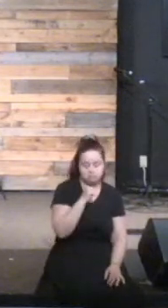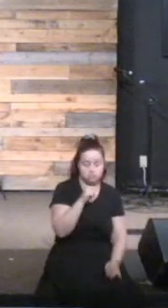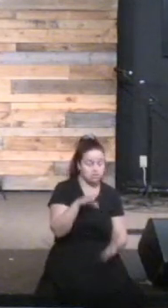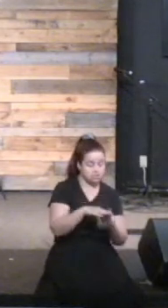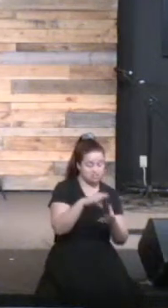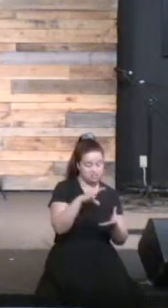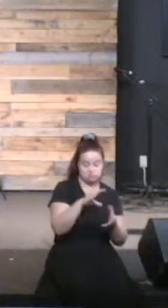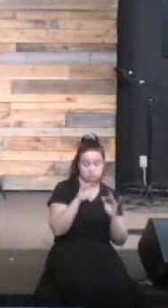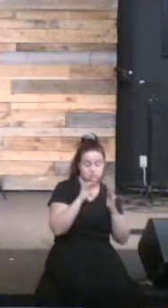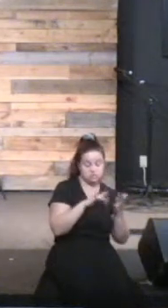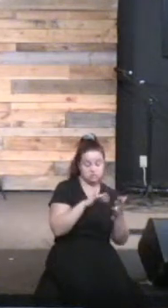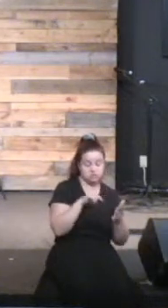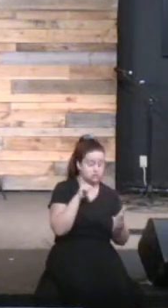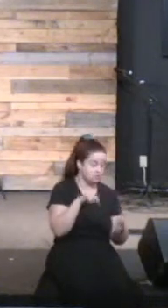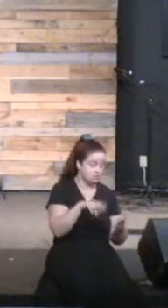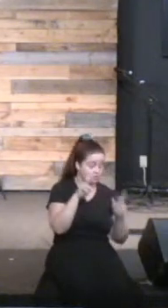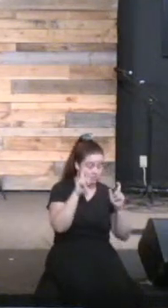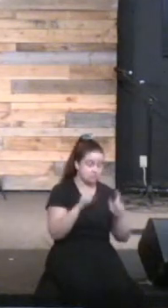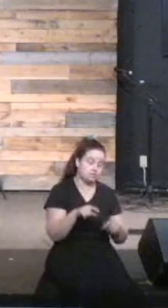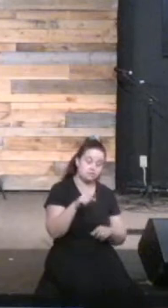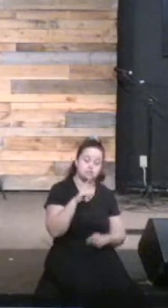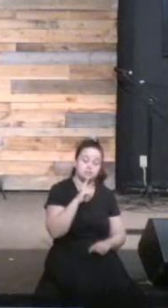use some Supernatural knowledge